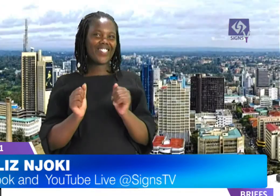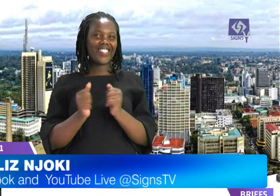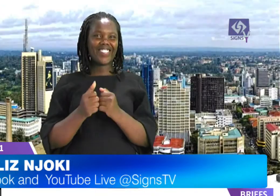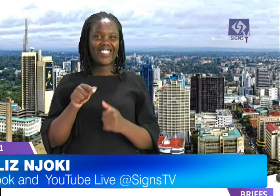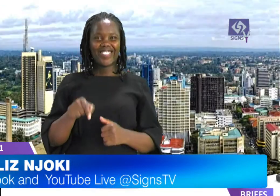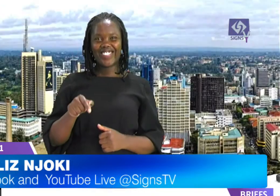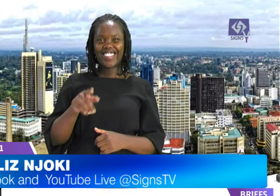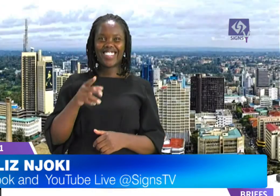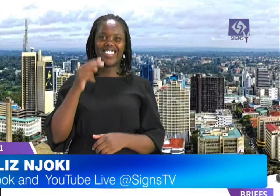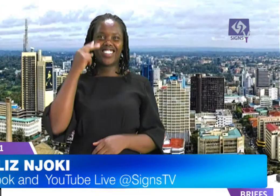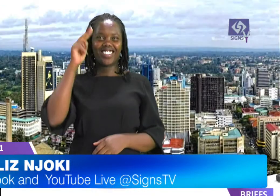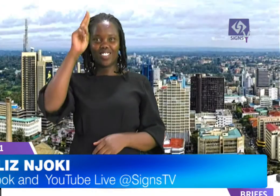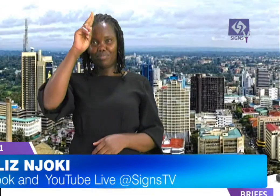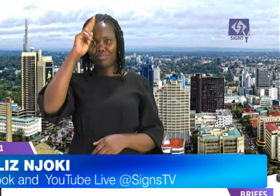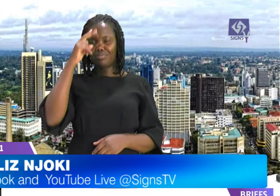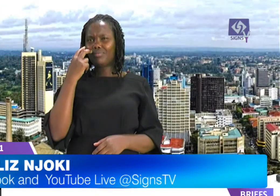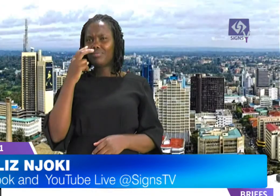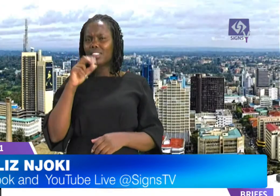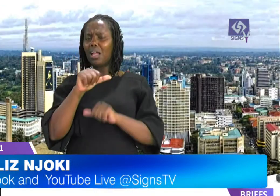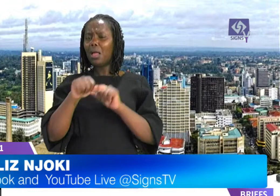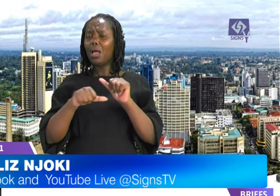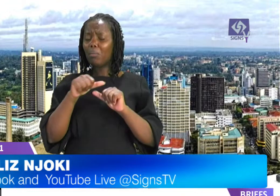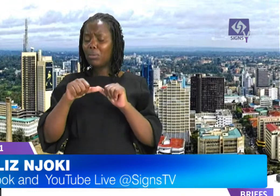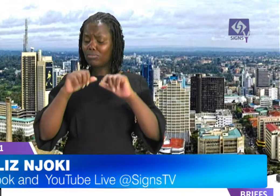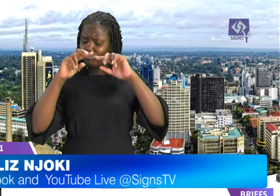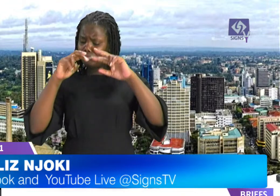And on our final news item,